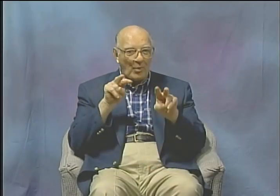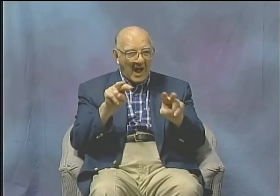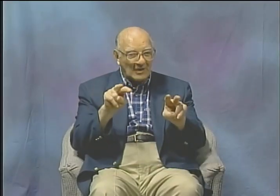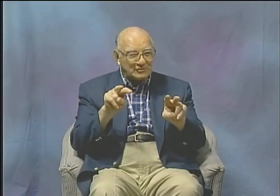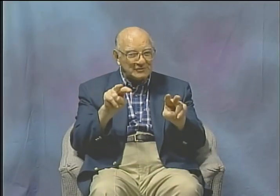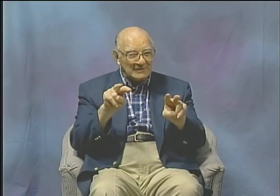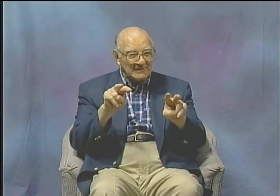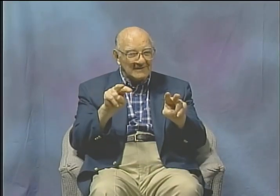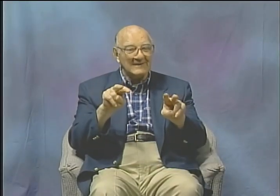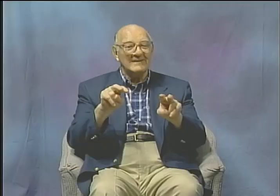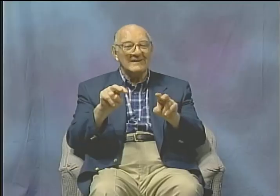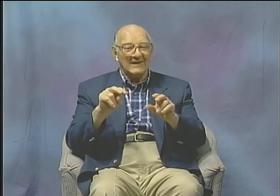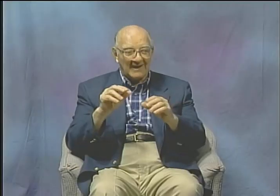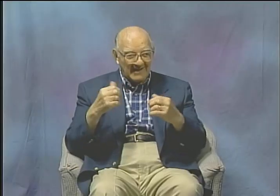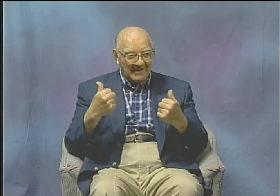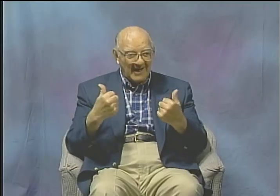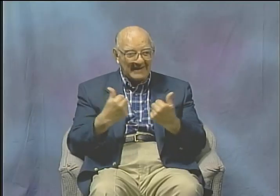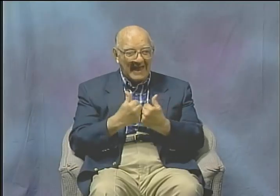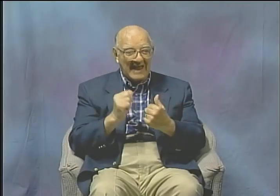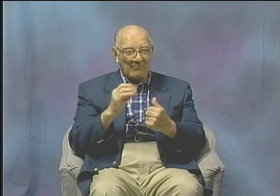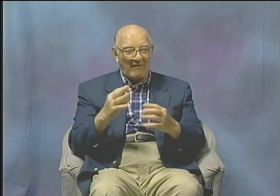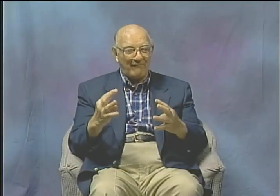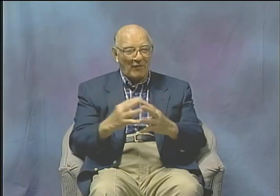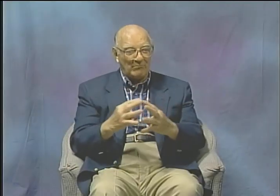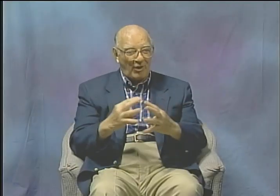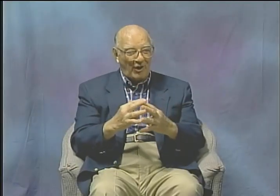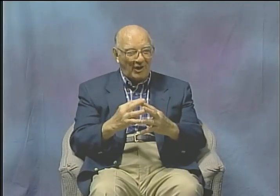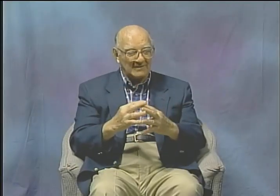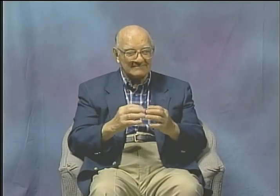watch a game of football.